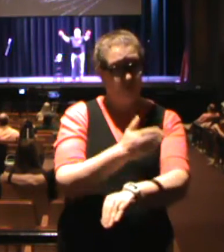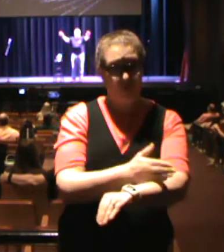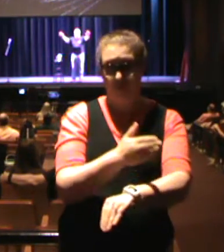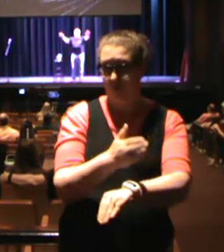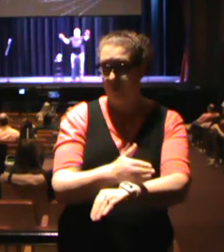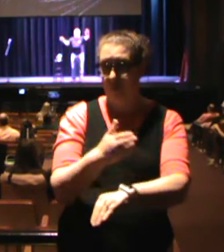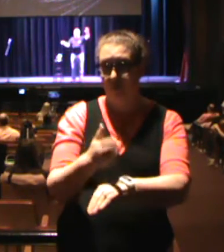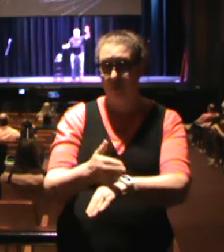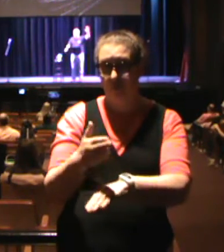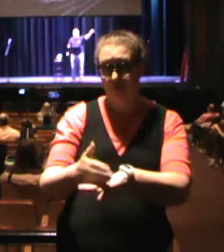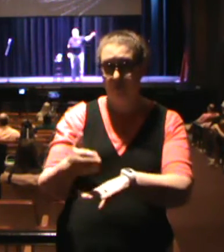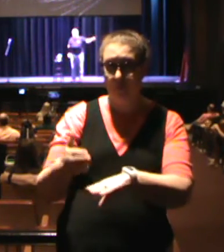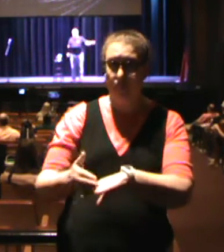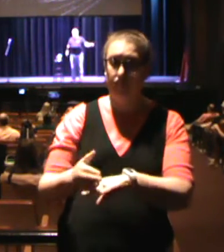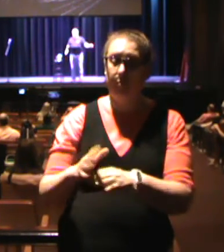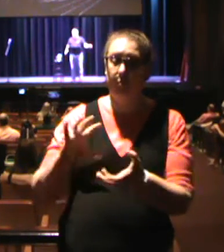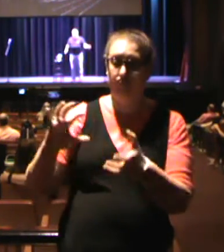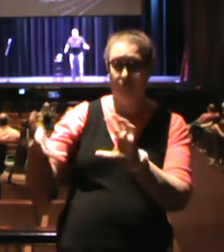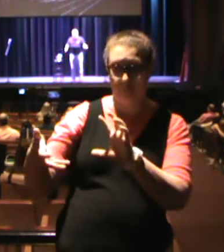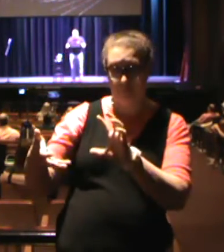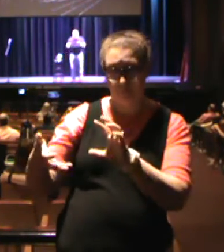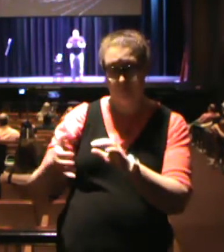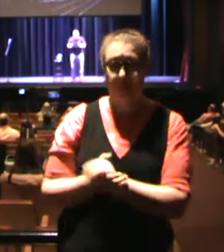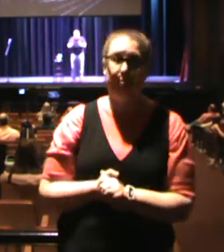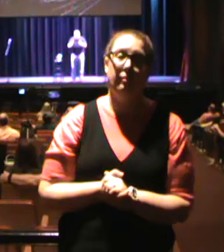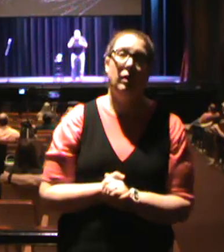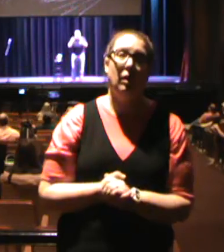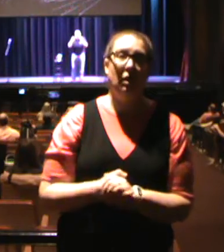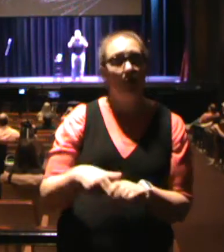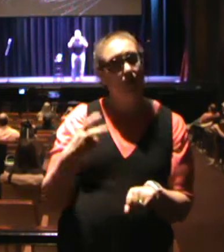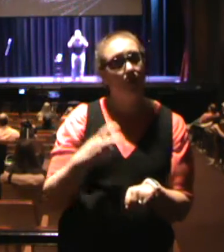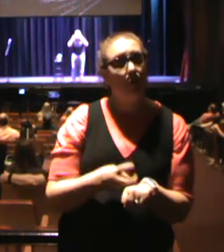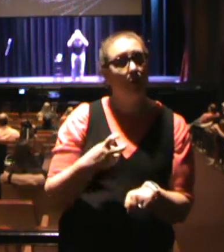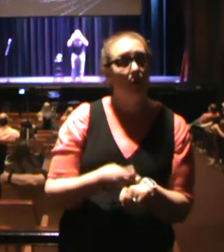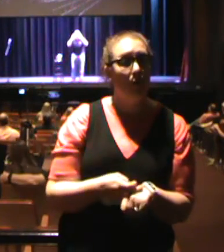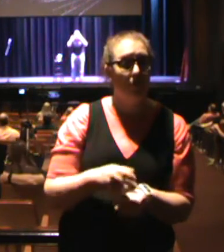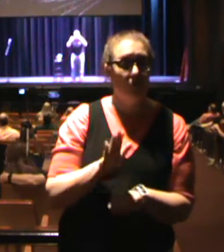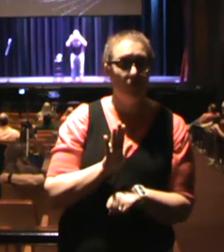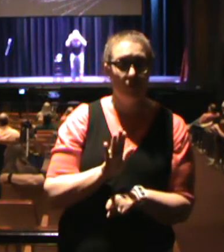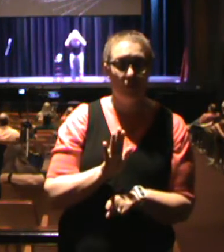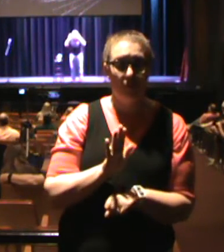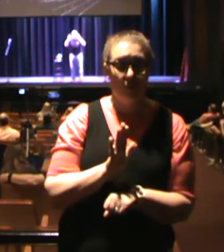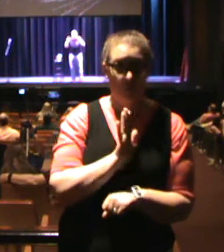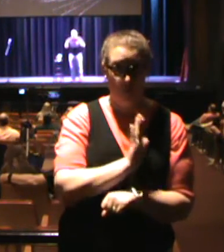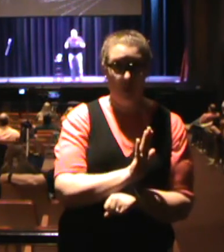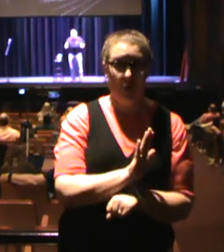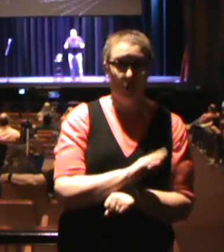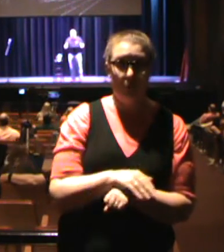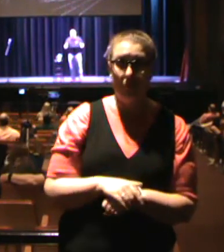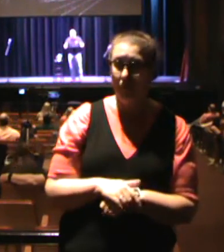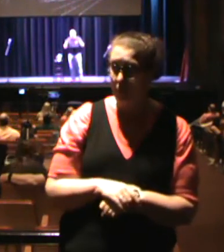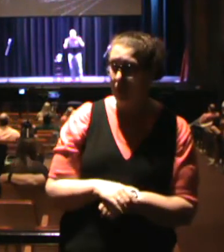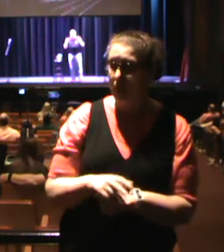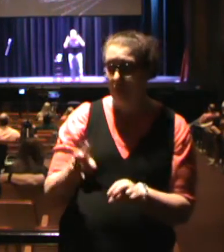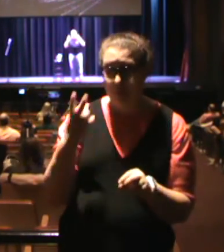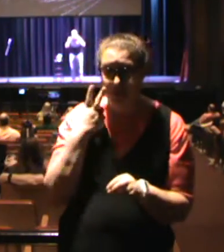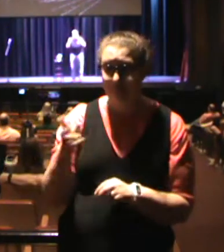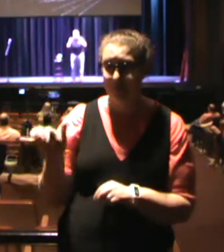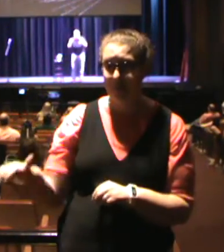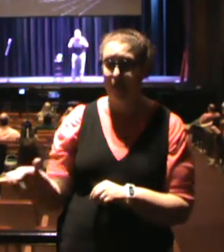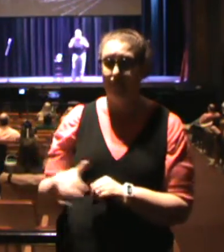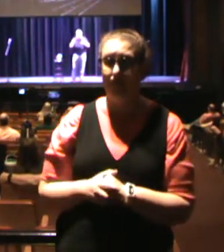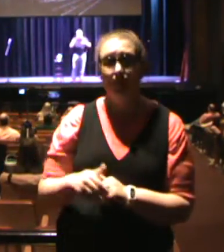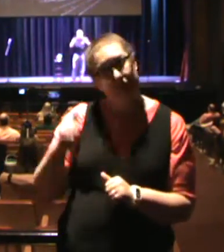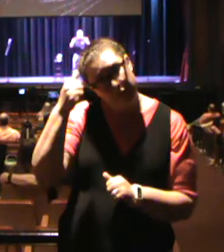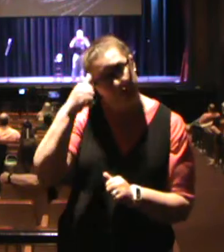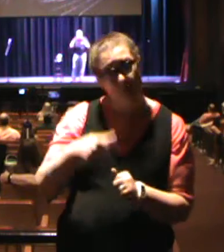falling back into disarray. And it was hard for him to sit there and deal with this and to see. And it's a